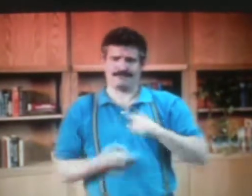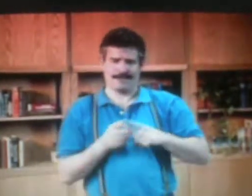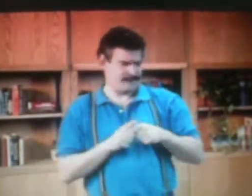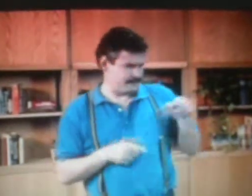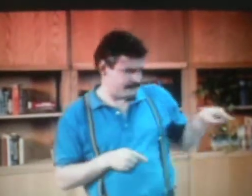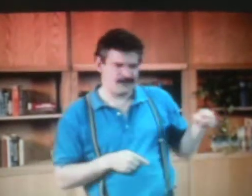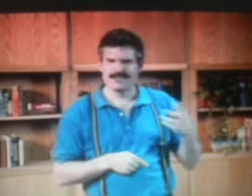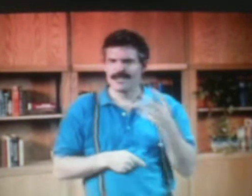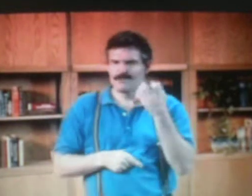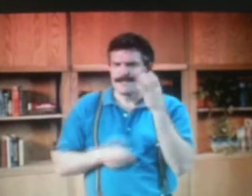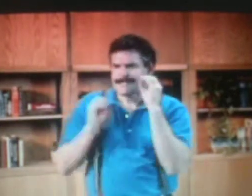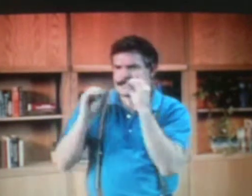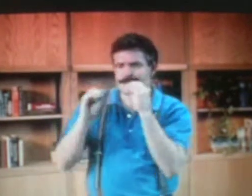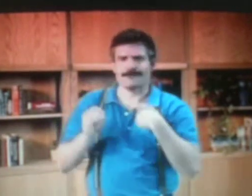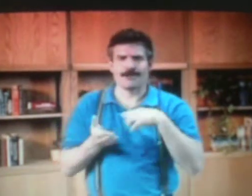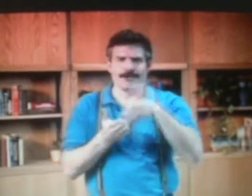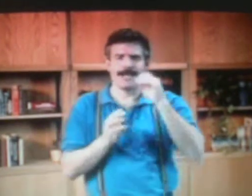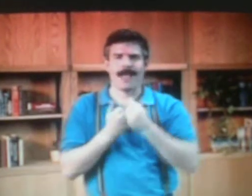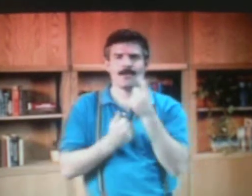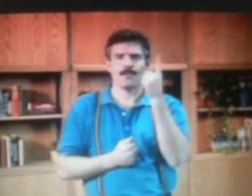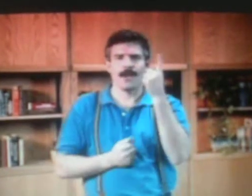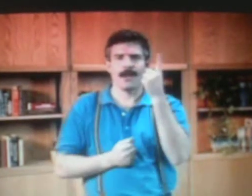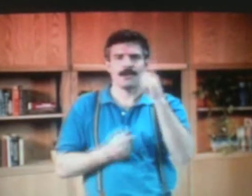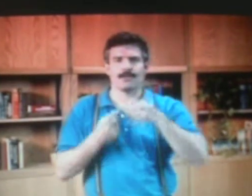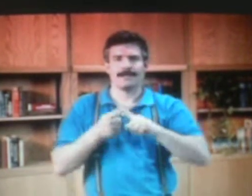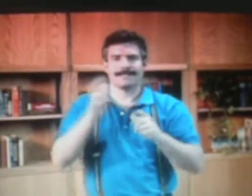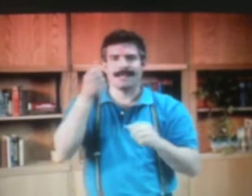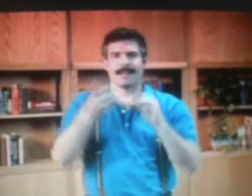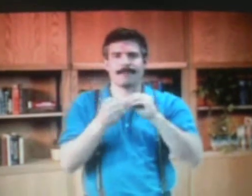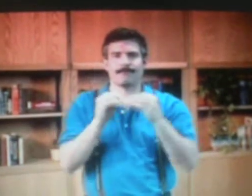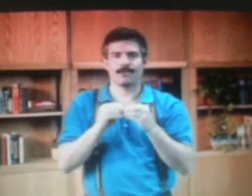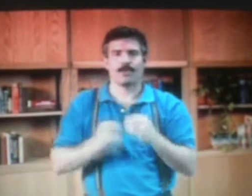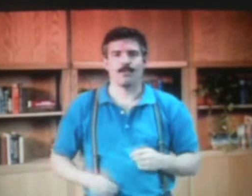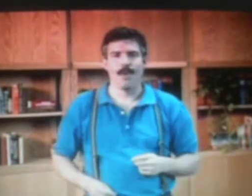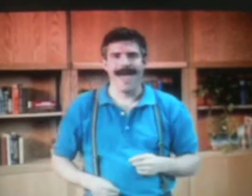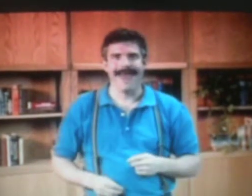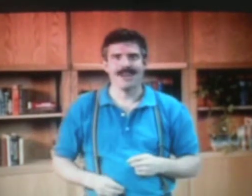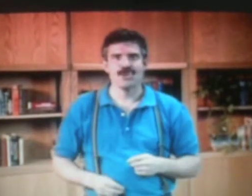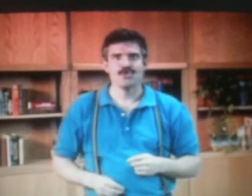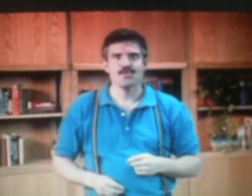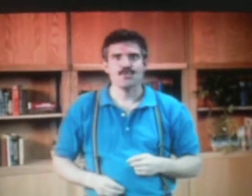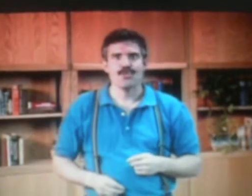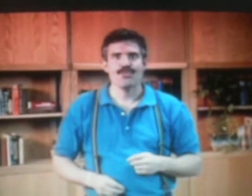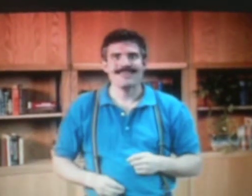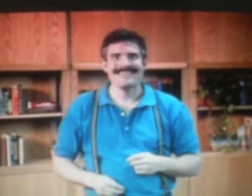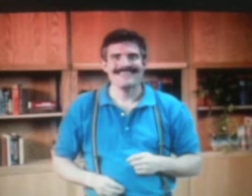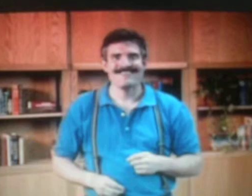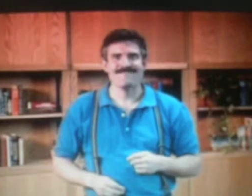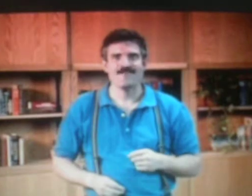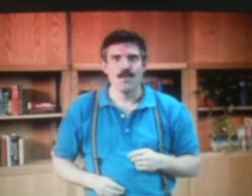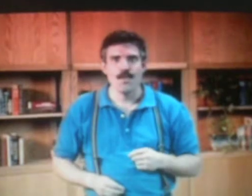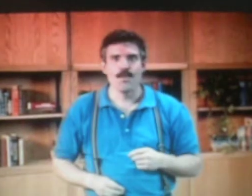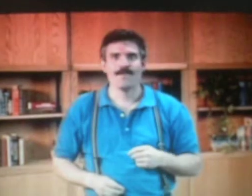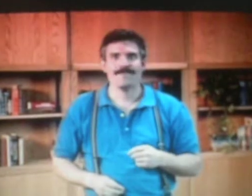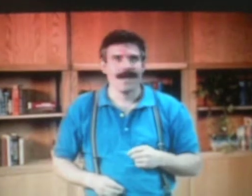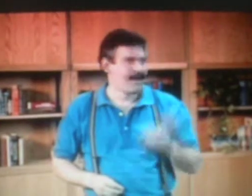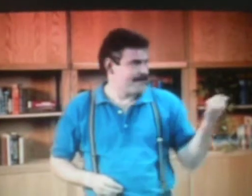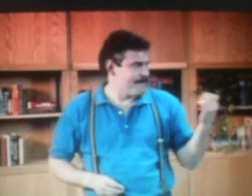I can't forget one time my hearing friend was teaching me how to pronounce numbers. 1,